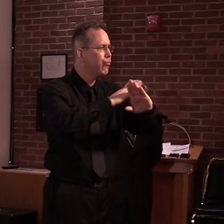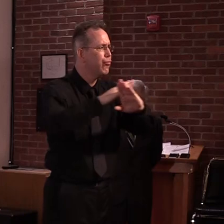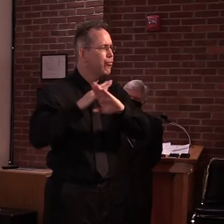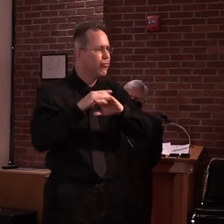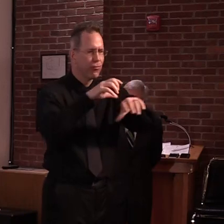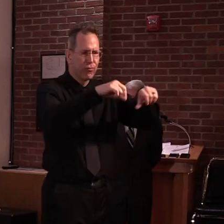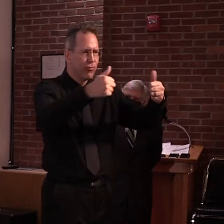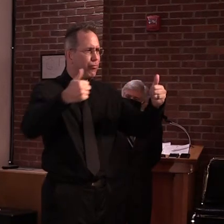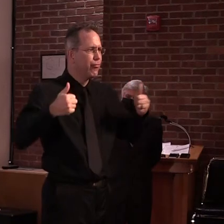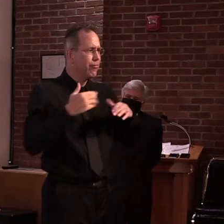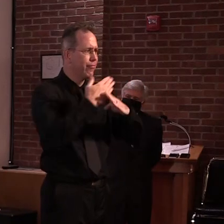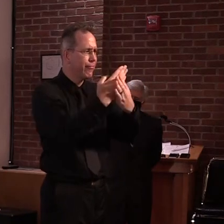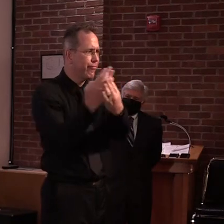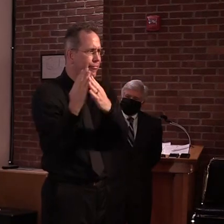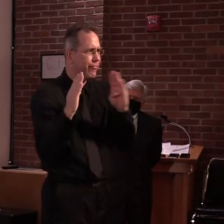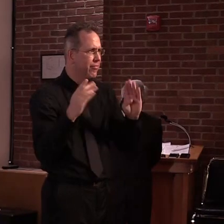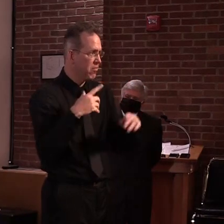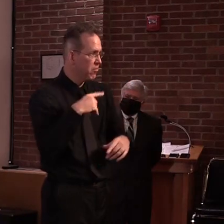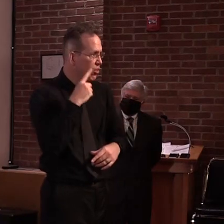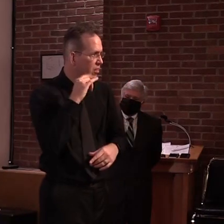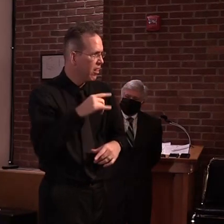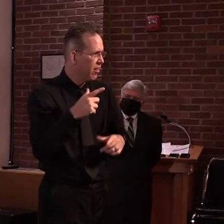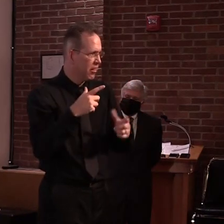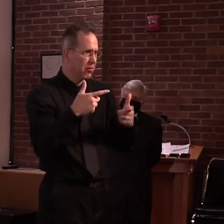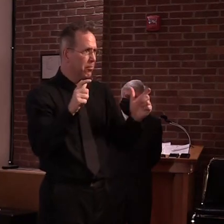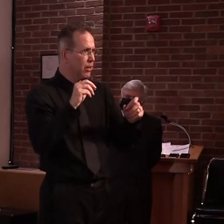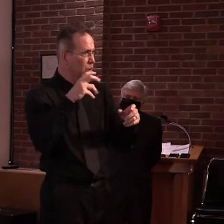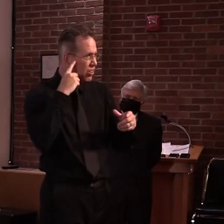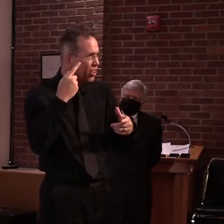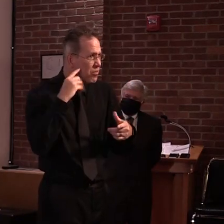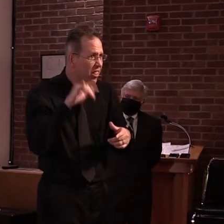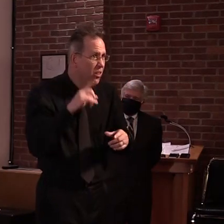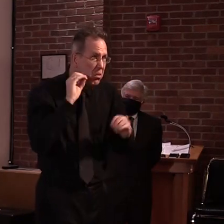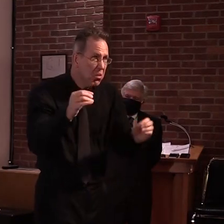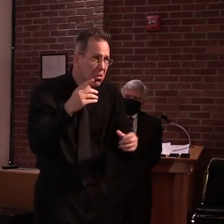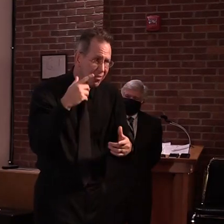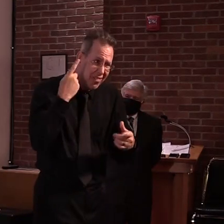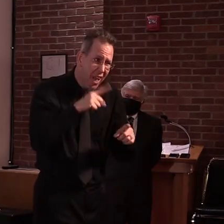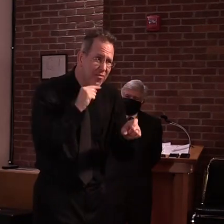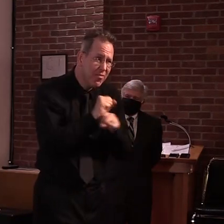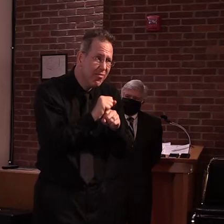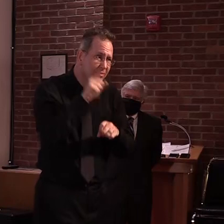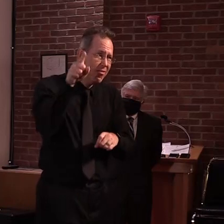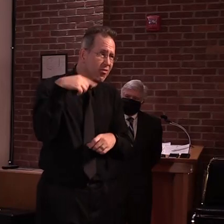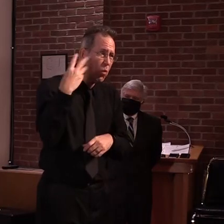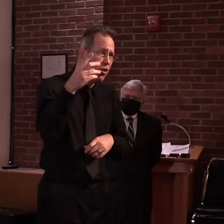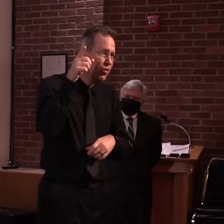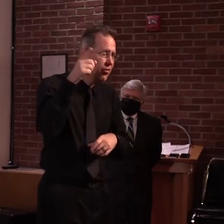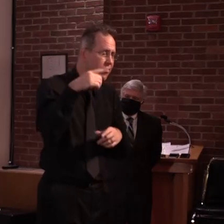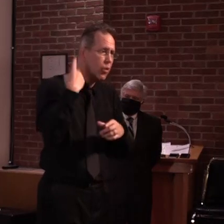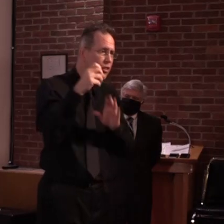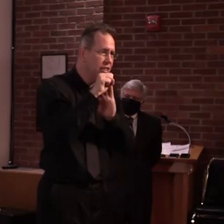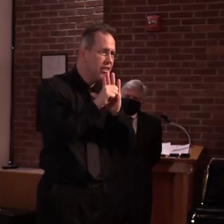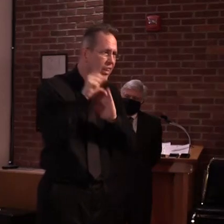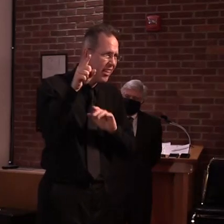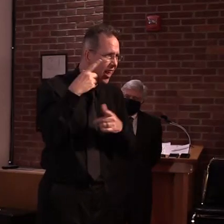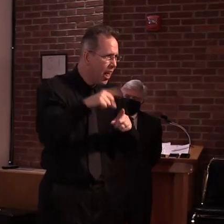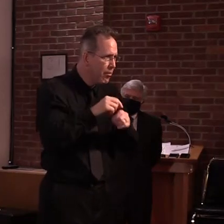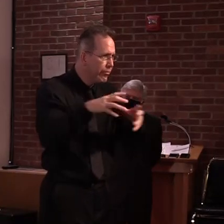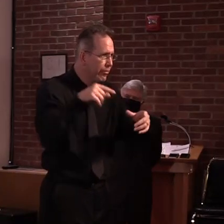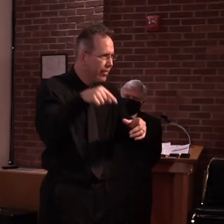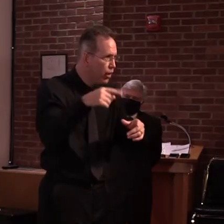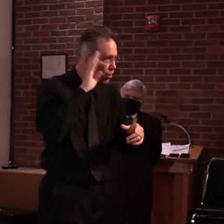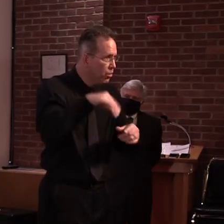Neither of you are aware of it. I read a variety of national news this morning that did not come up, and we are focused